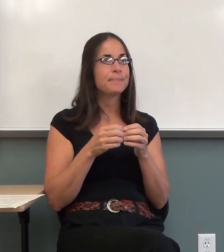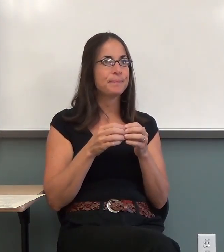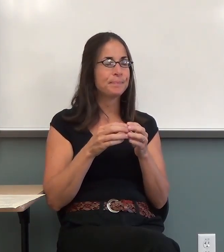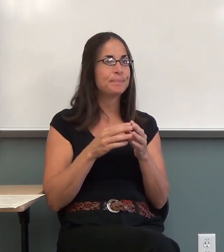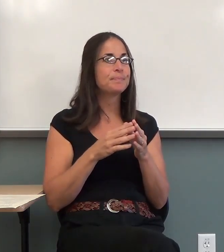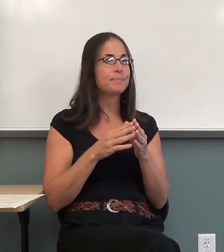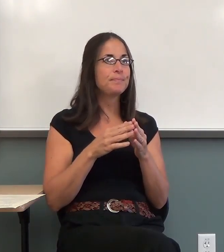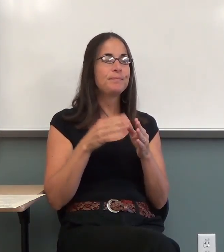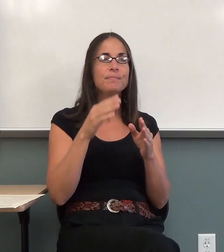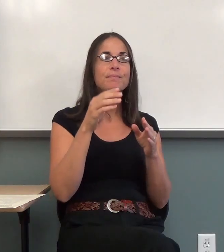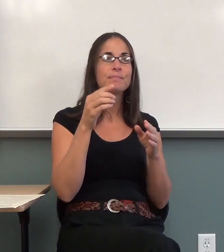specific.